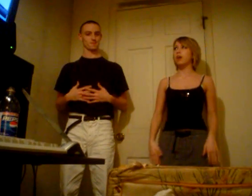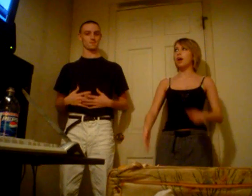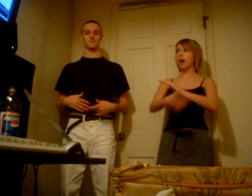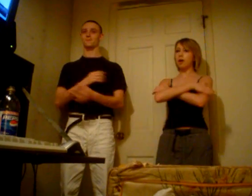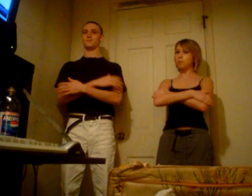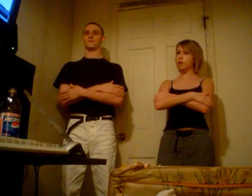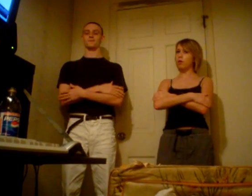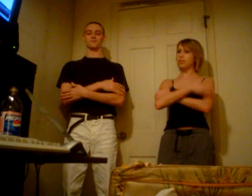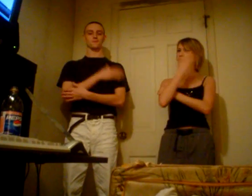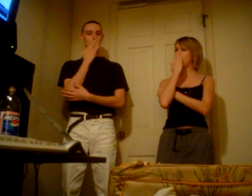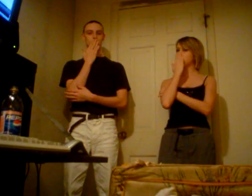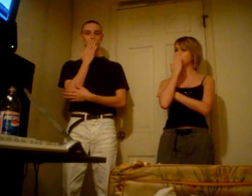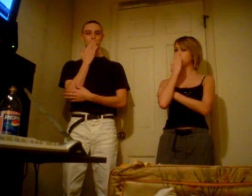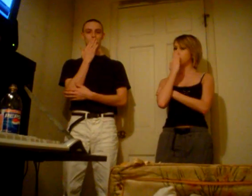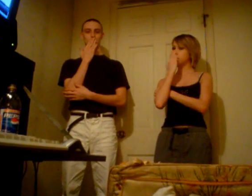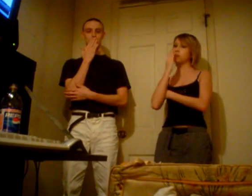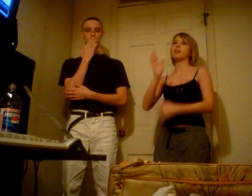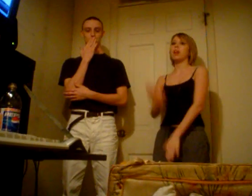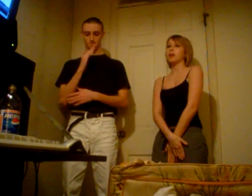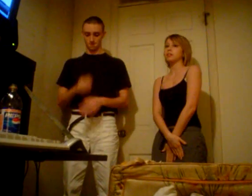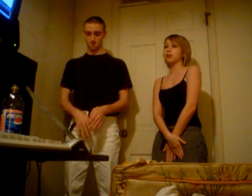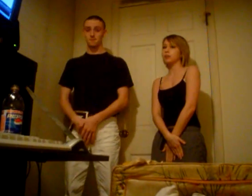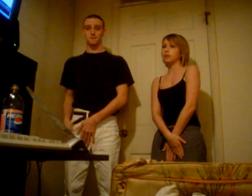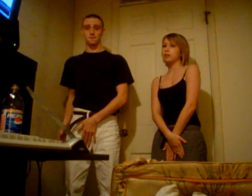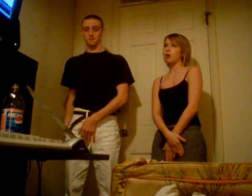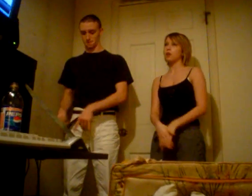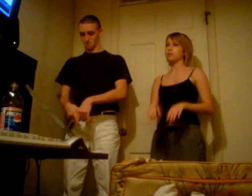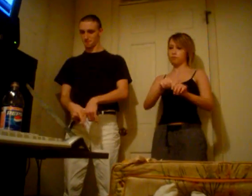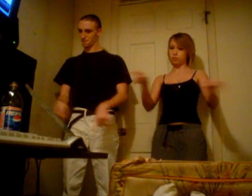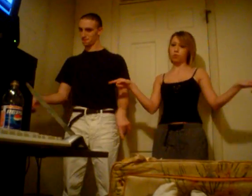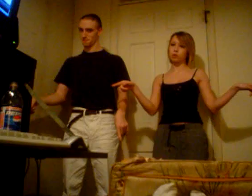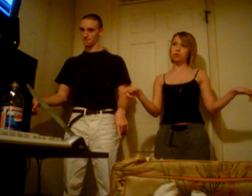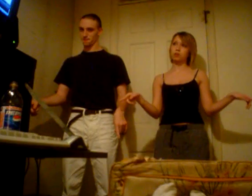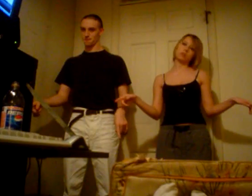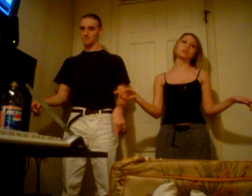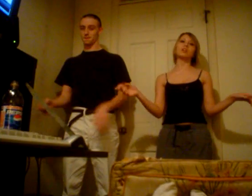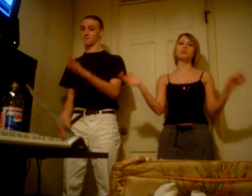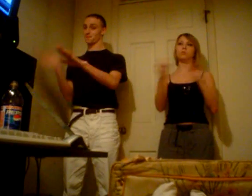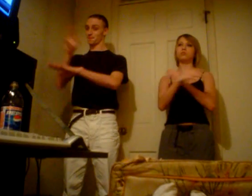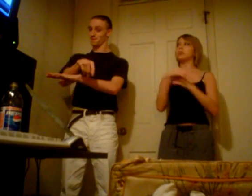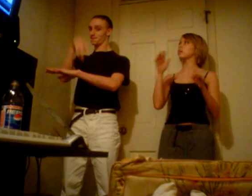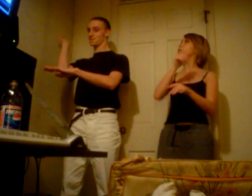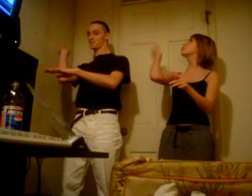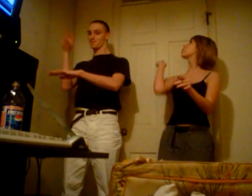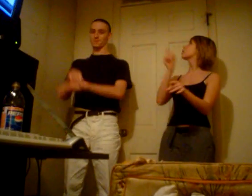I'm cold and I am changed Lying naked on the floor Illusion never changed